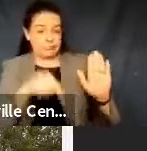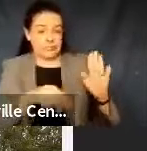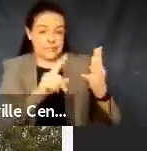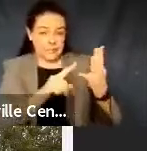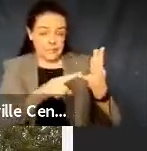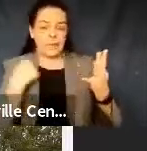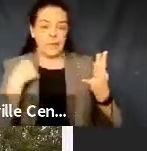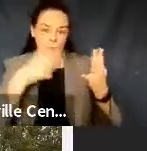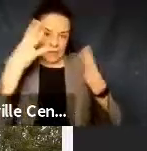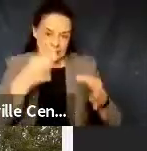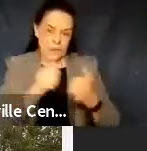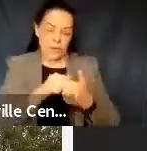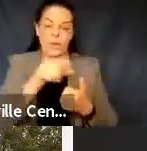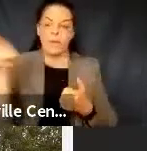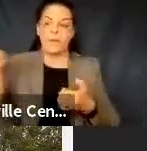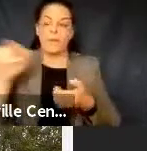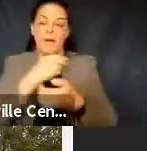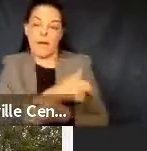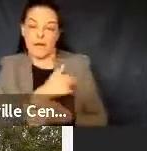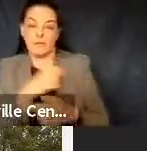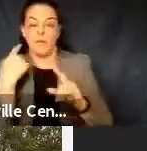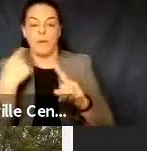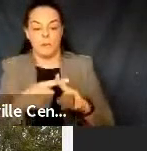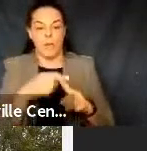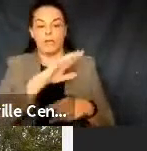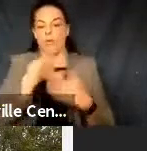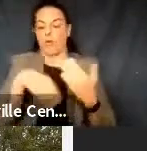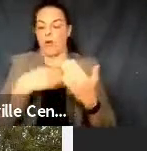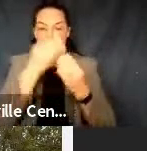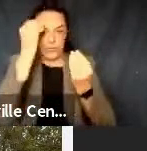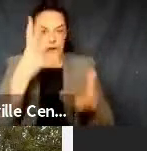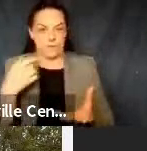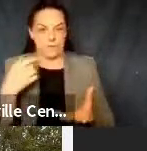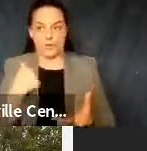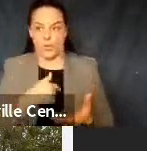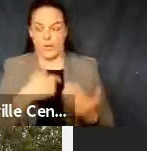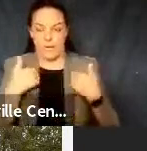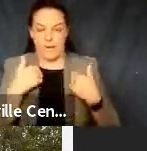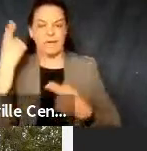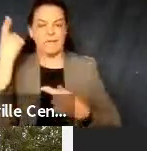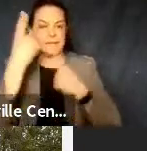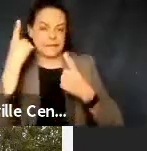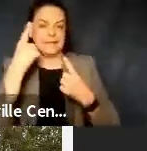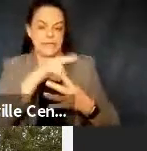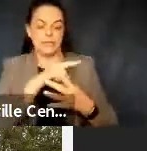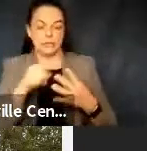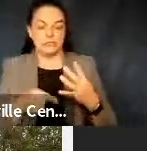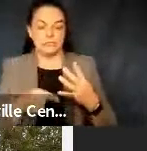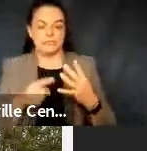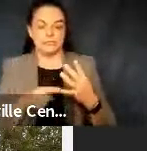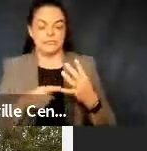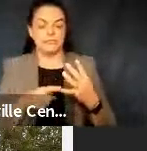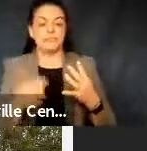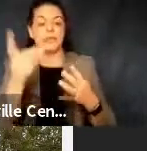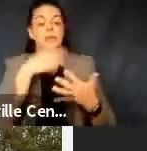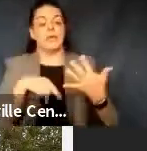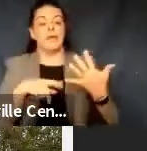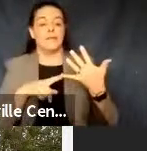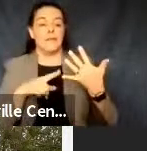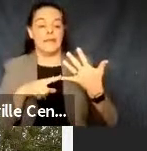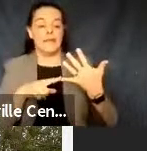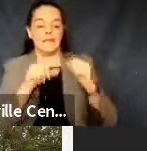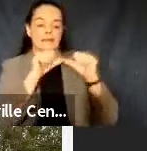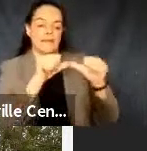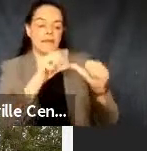in concert with our hospital partners, as well as taking all of the data into consideration. Our fifth benchmark, sustained